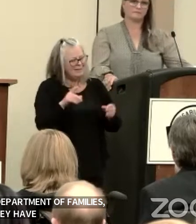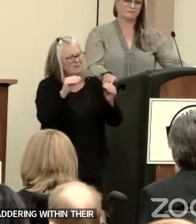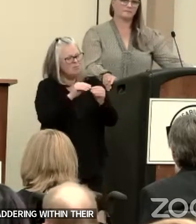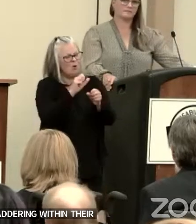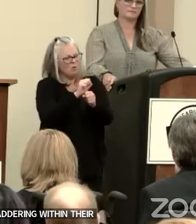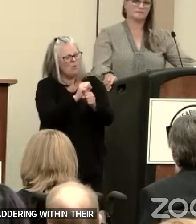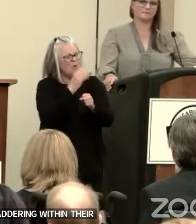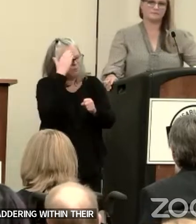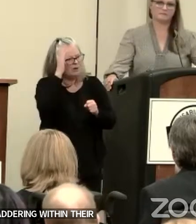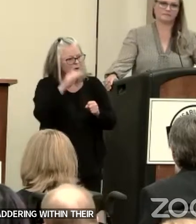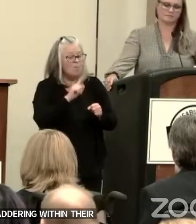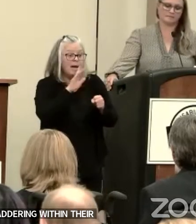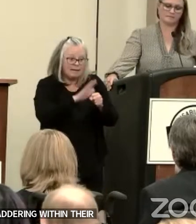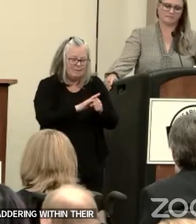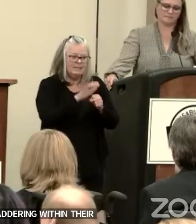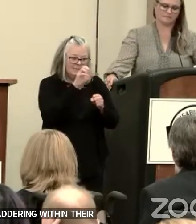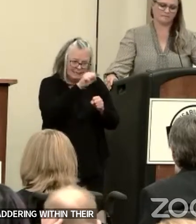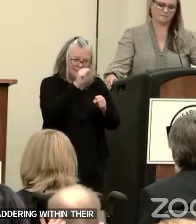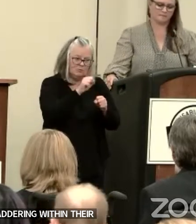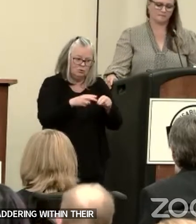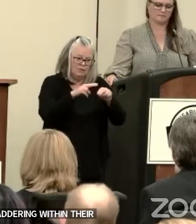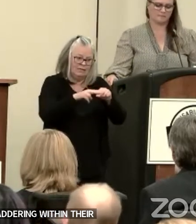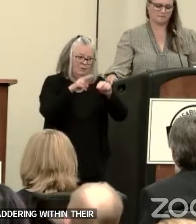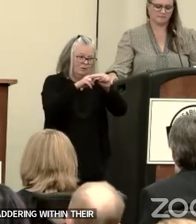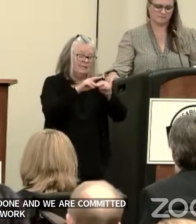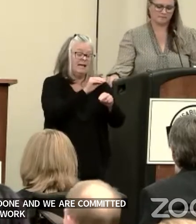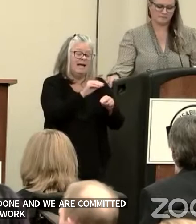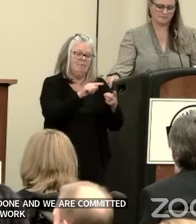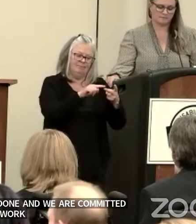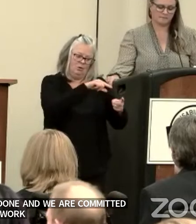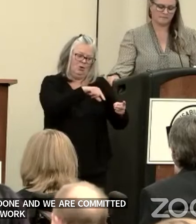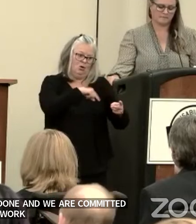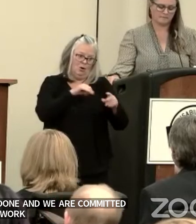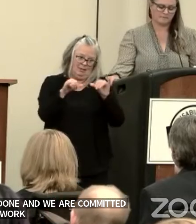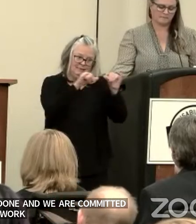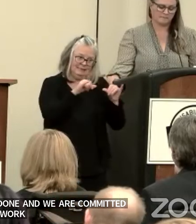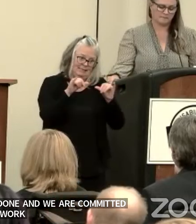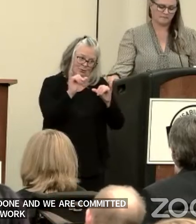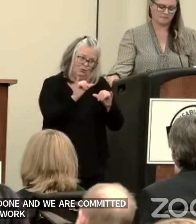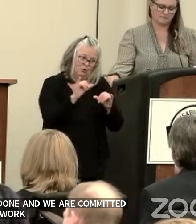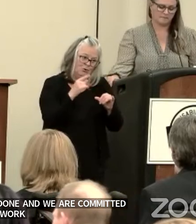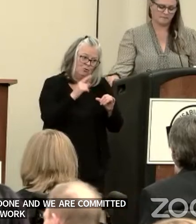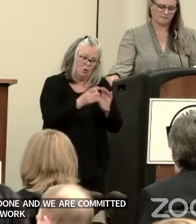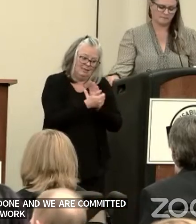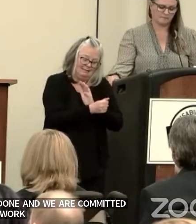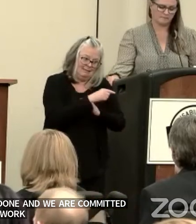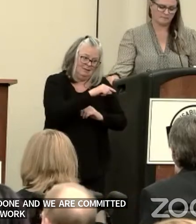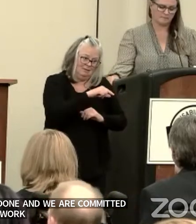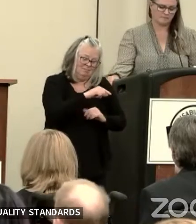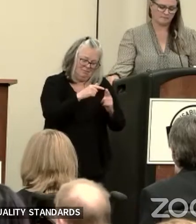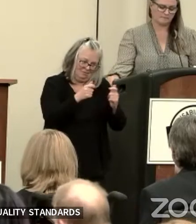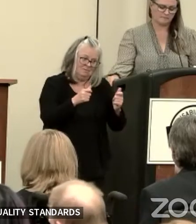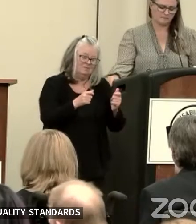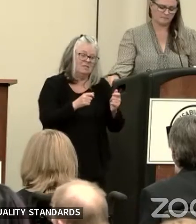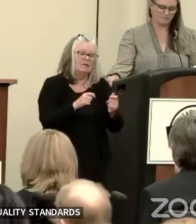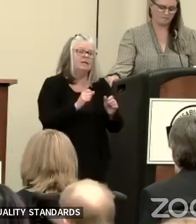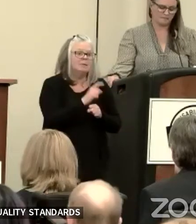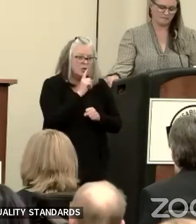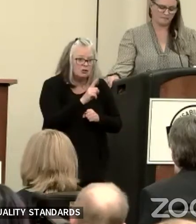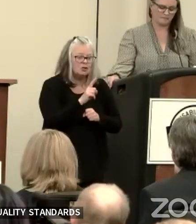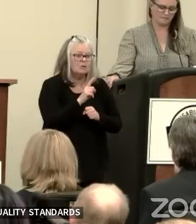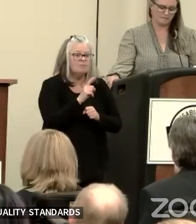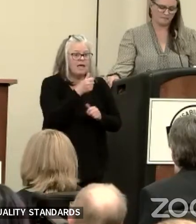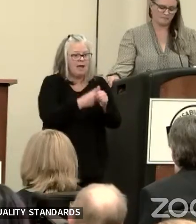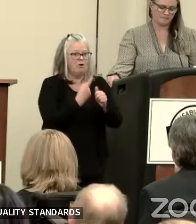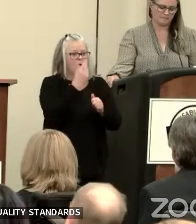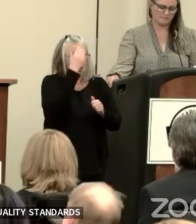that framework, as well as having those quality standards within, so that everybody can be assured of